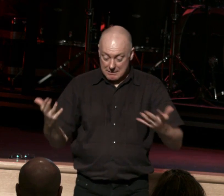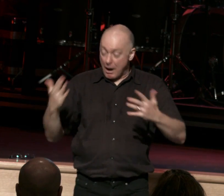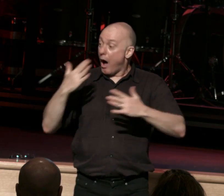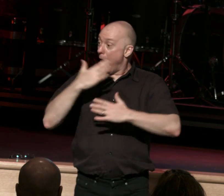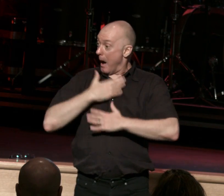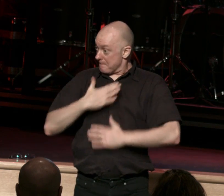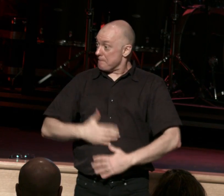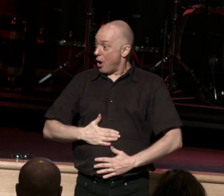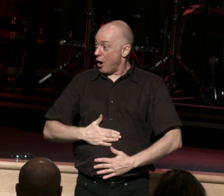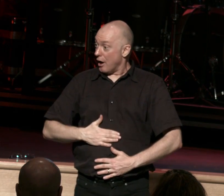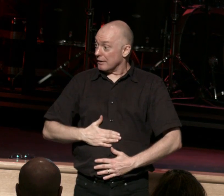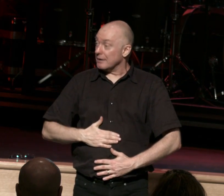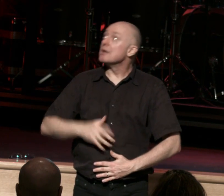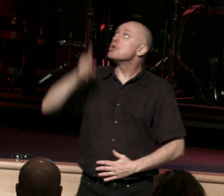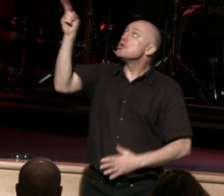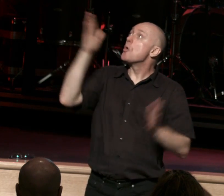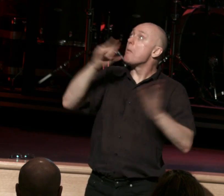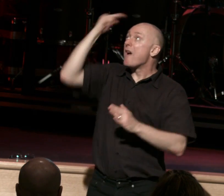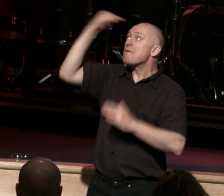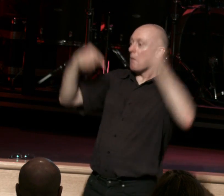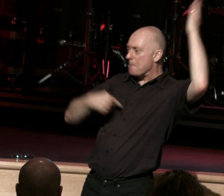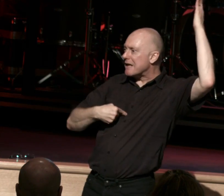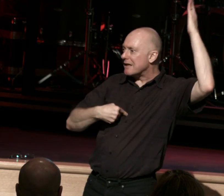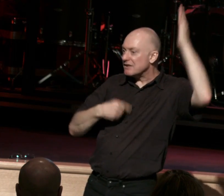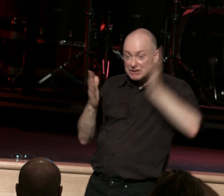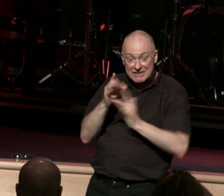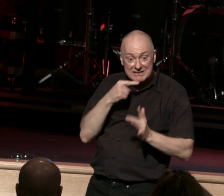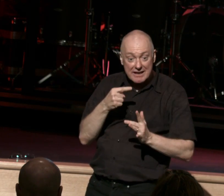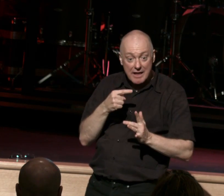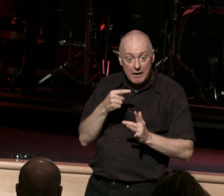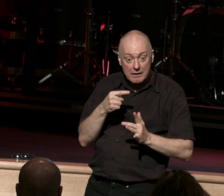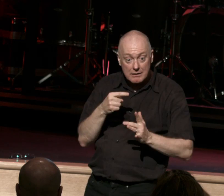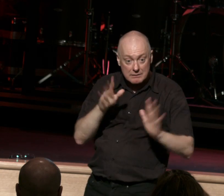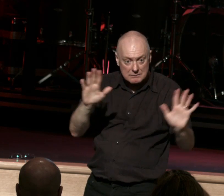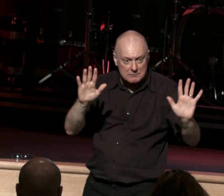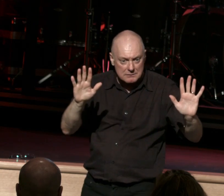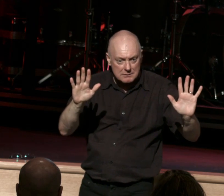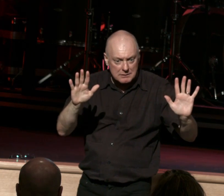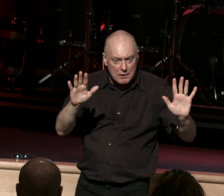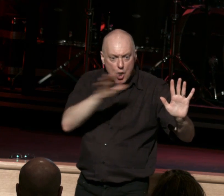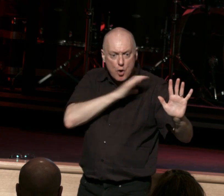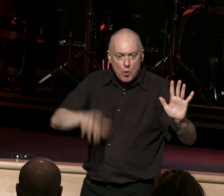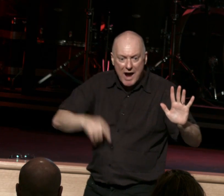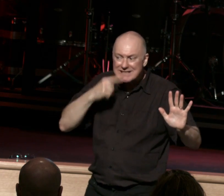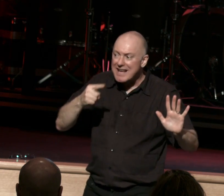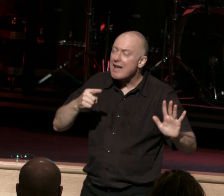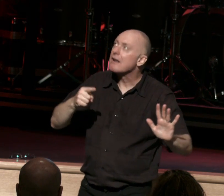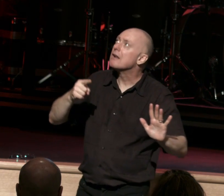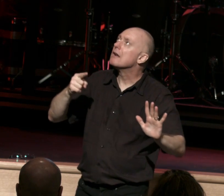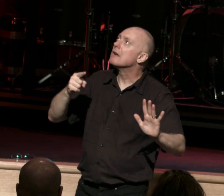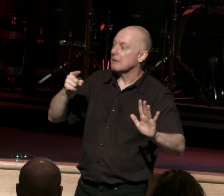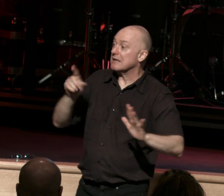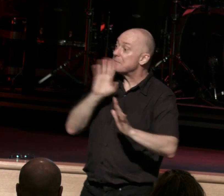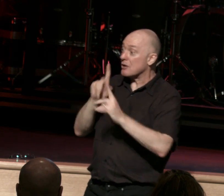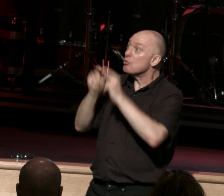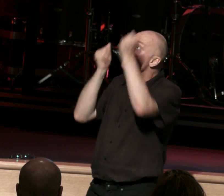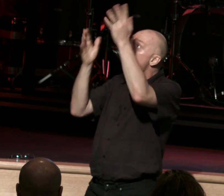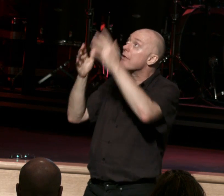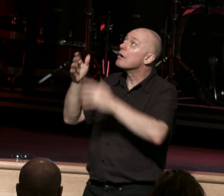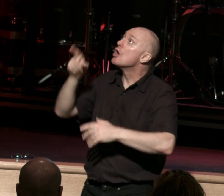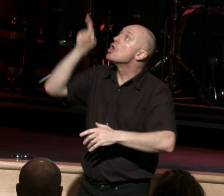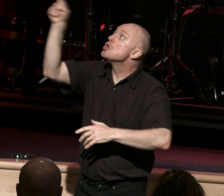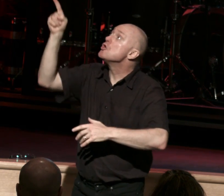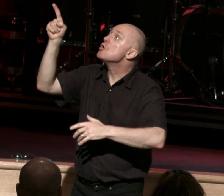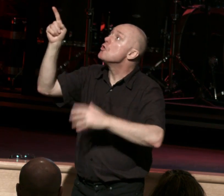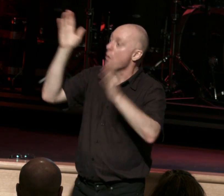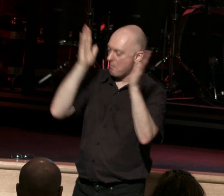but a body you have prepared for me. Think about that. Stop. Christ said, but a body, speaking to his